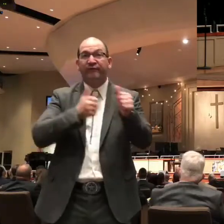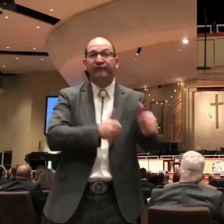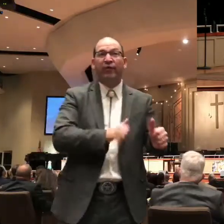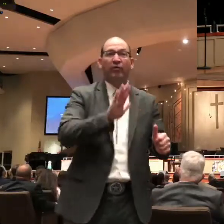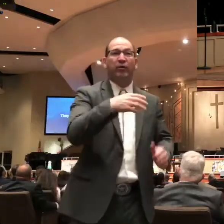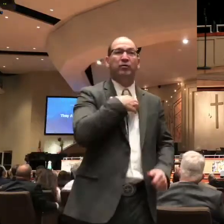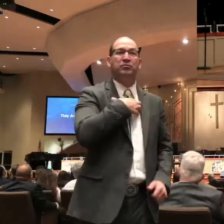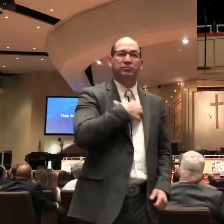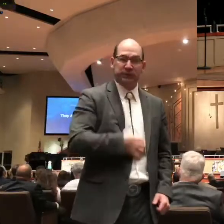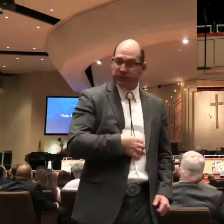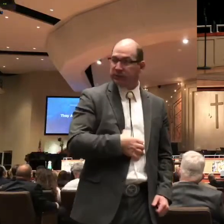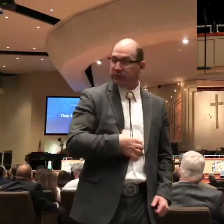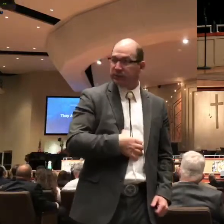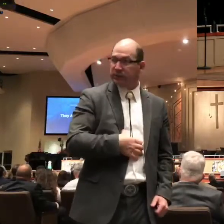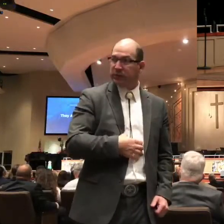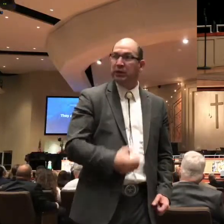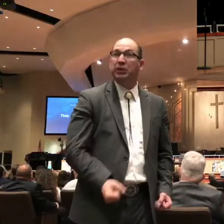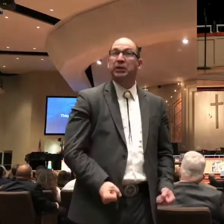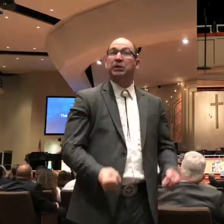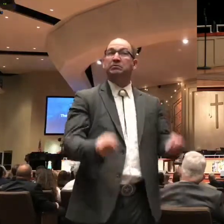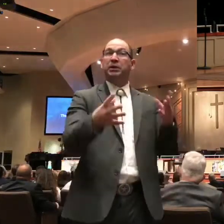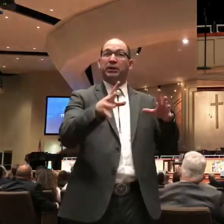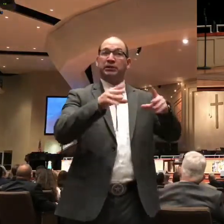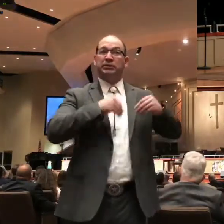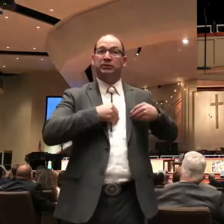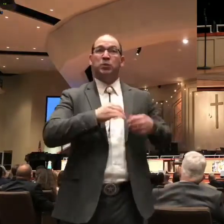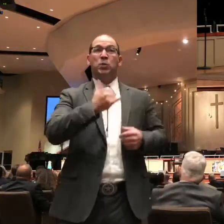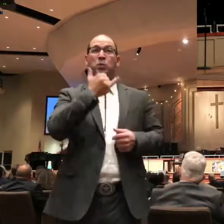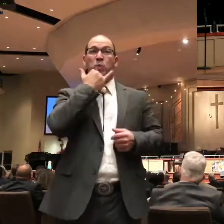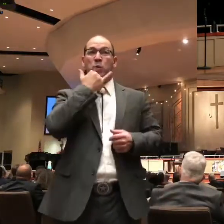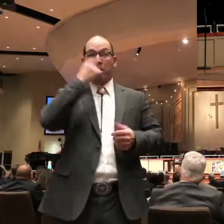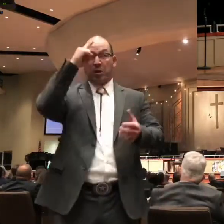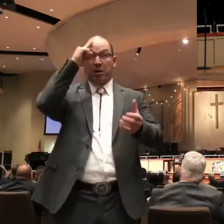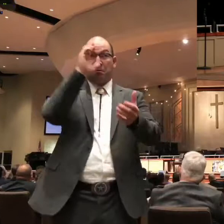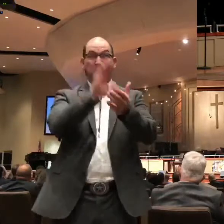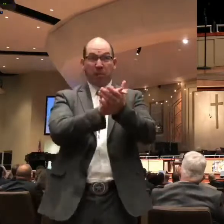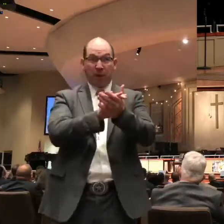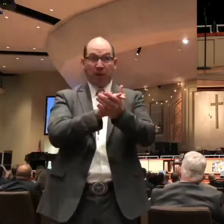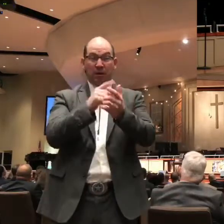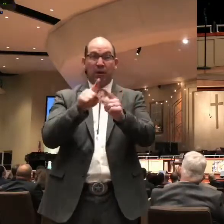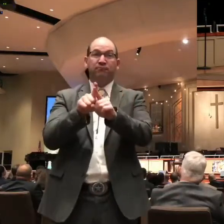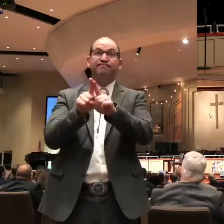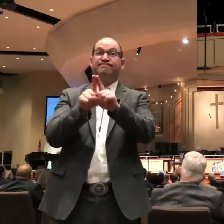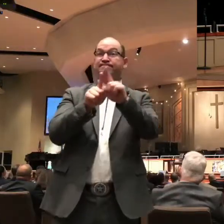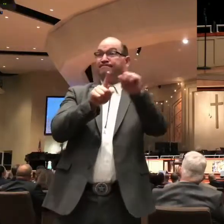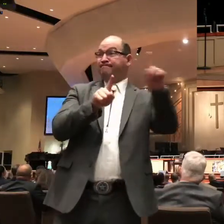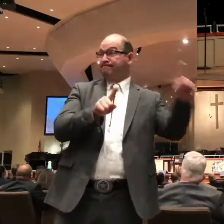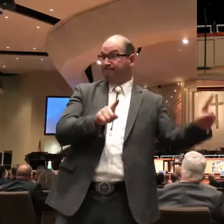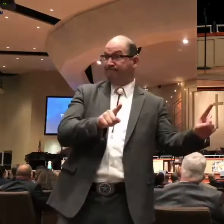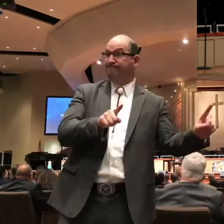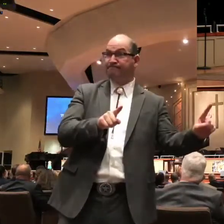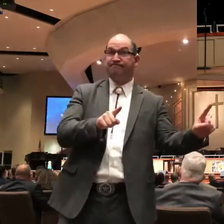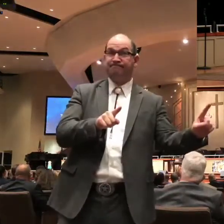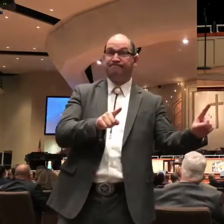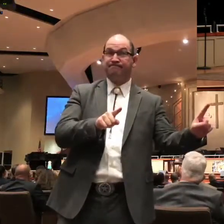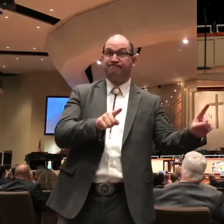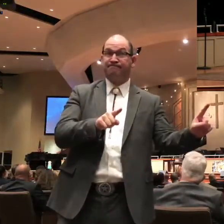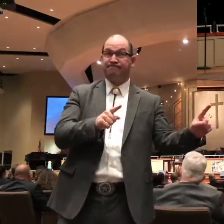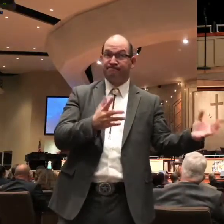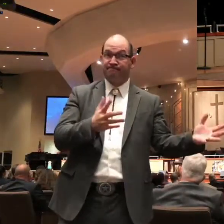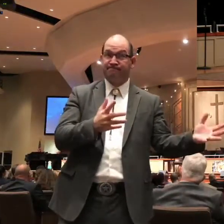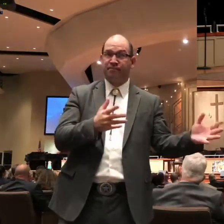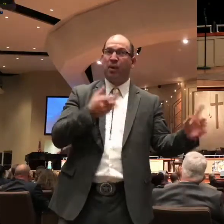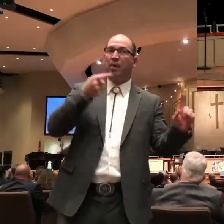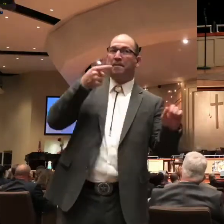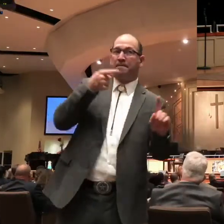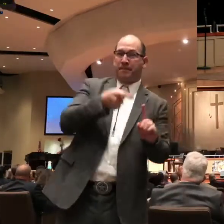the other hand, thousands more take up false doctrine than apostatize in their actions. There is something